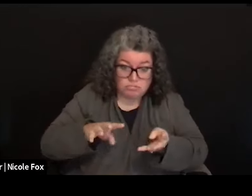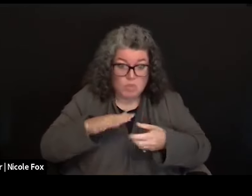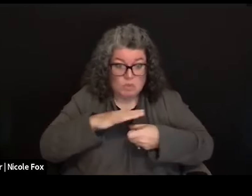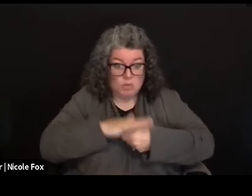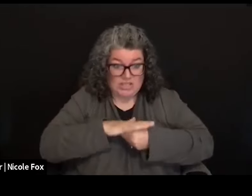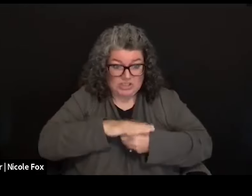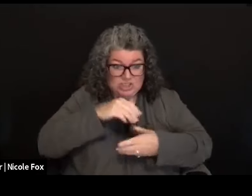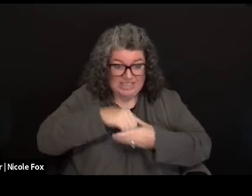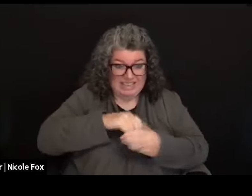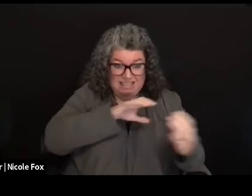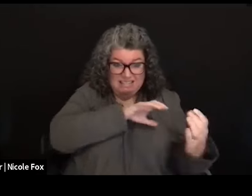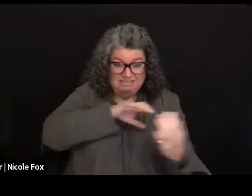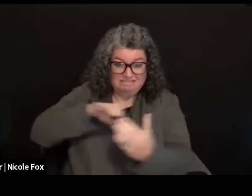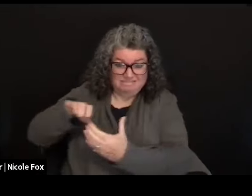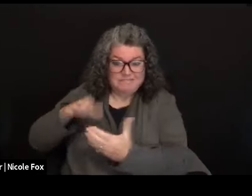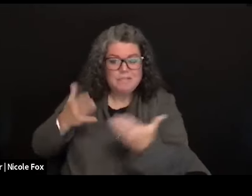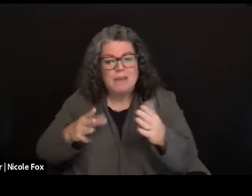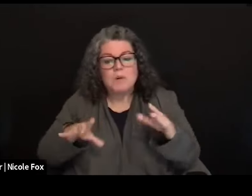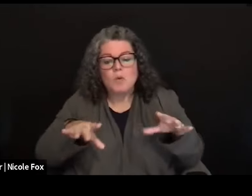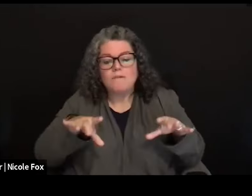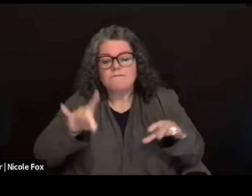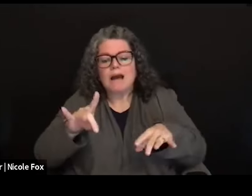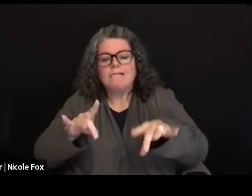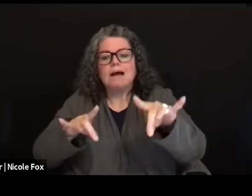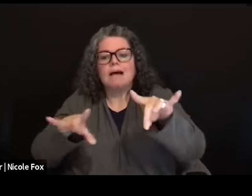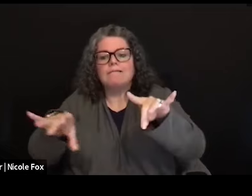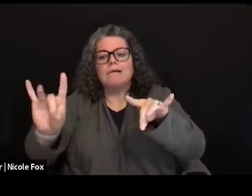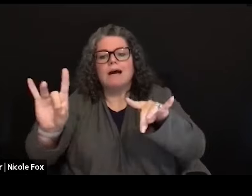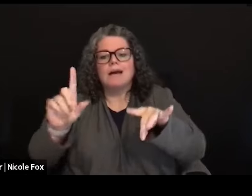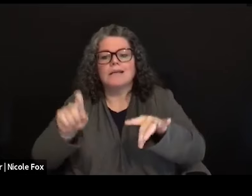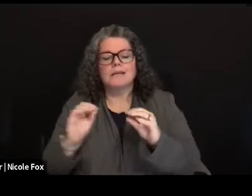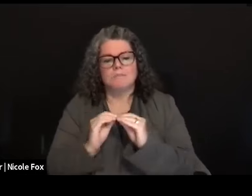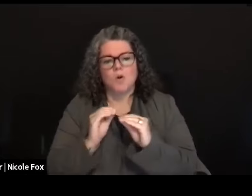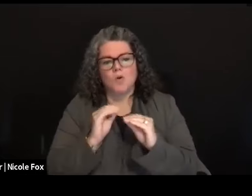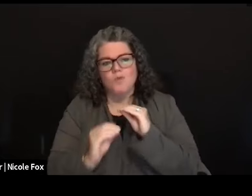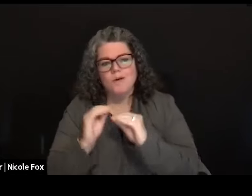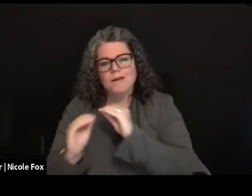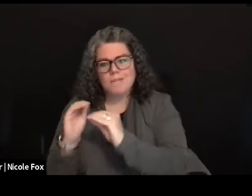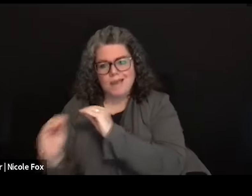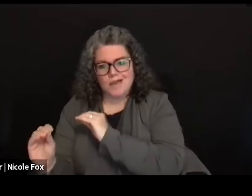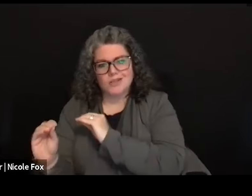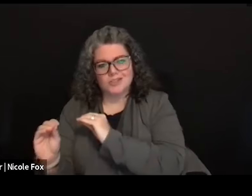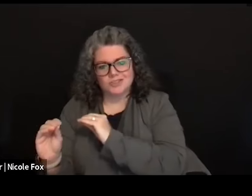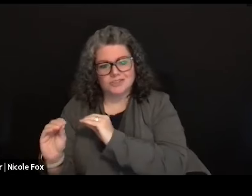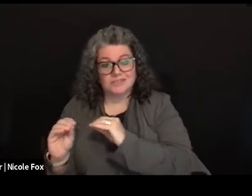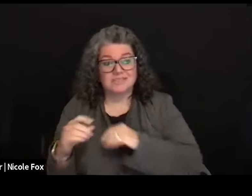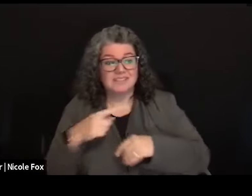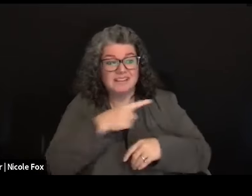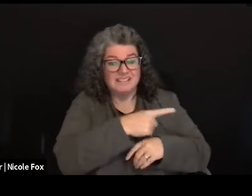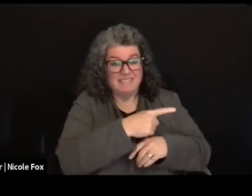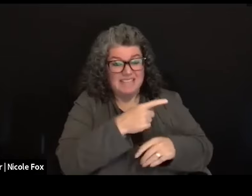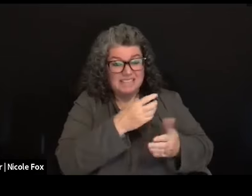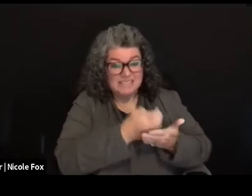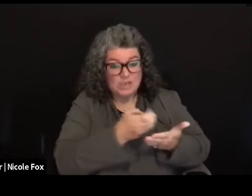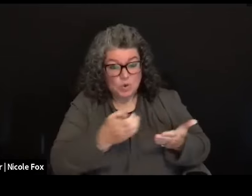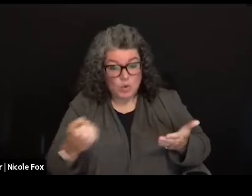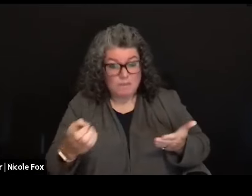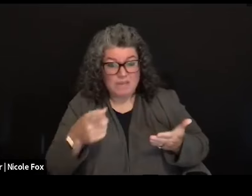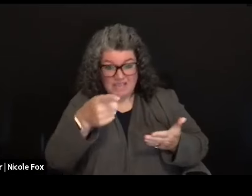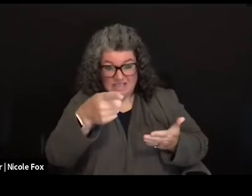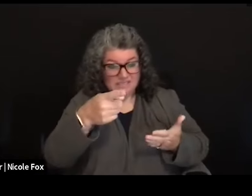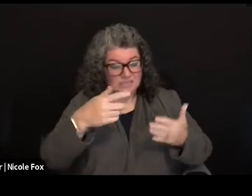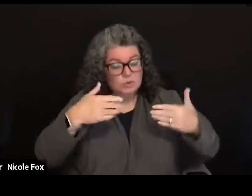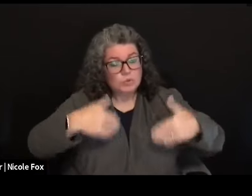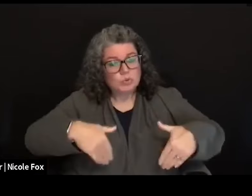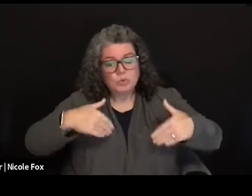we're going to find more breaks and more areas that repairs are needed. So this is very large equipment that are making very large repairs. As it